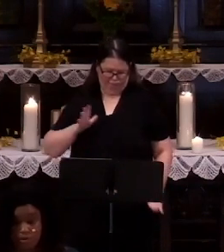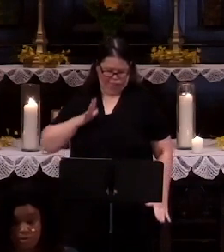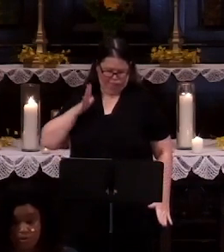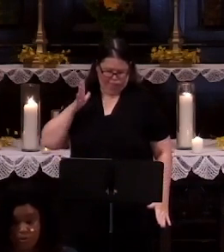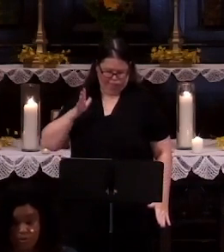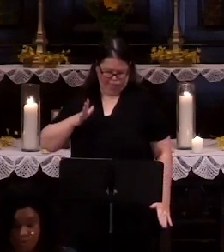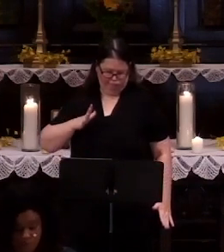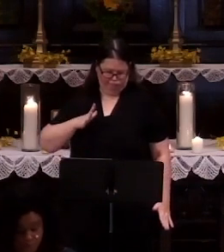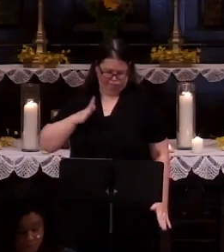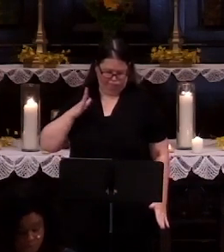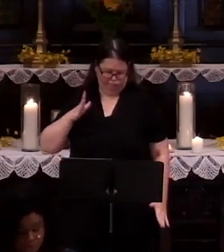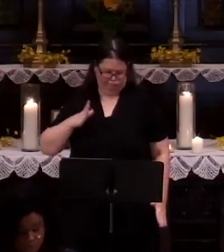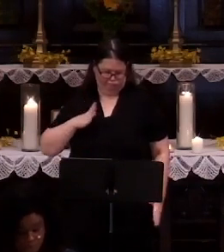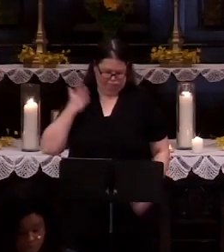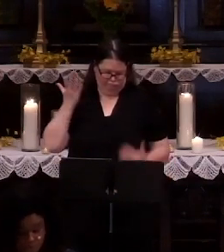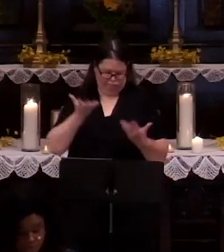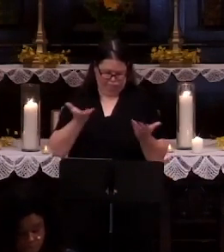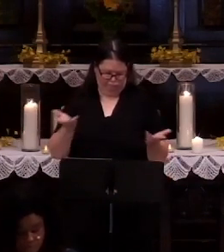with you.